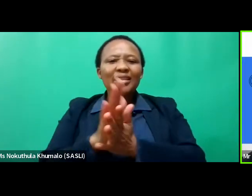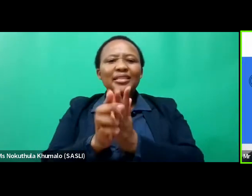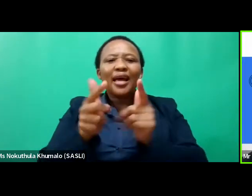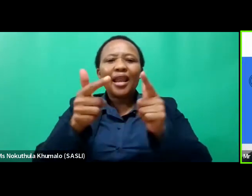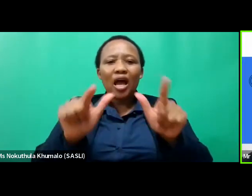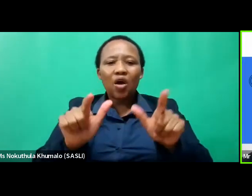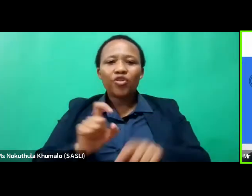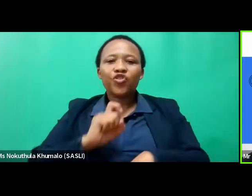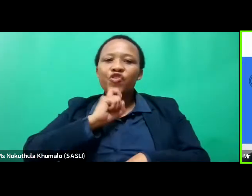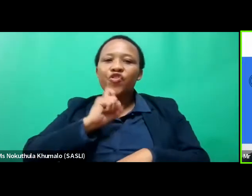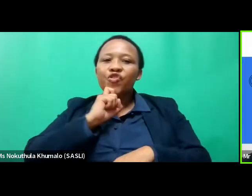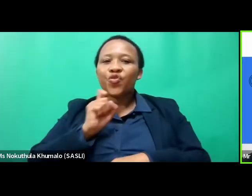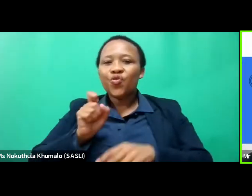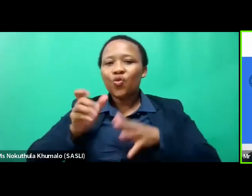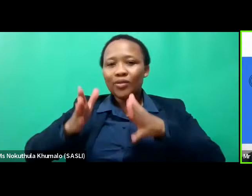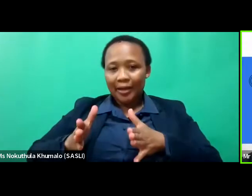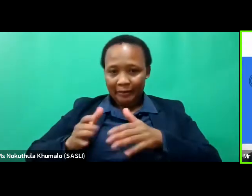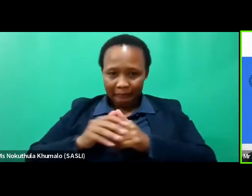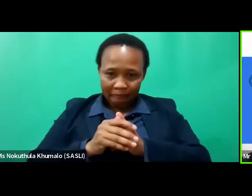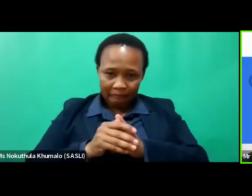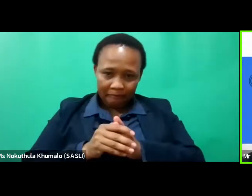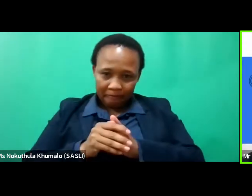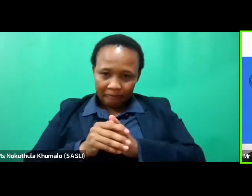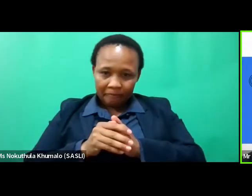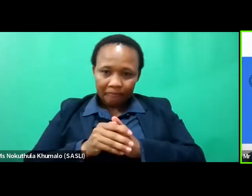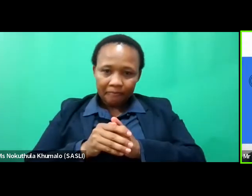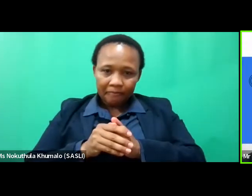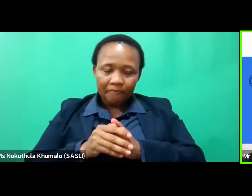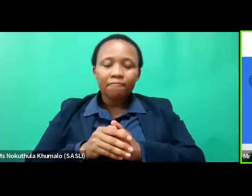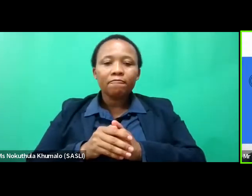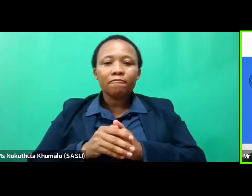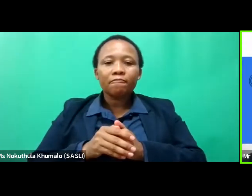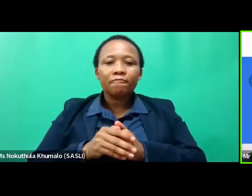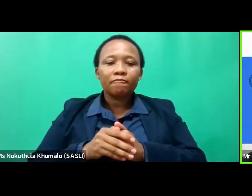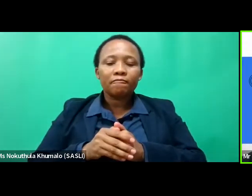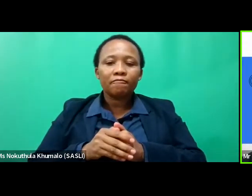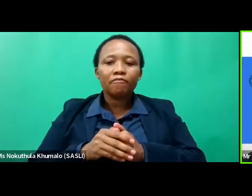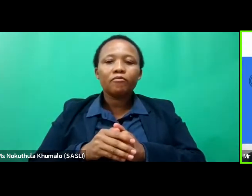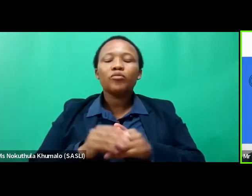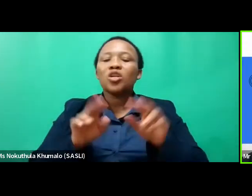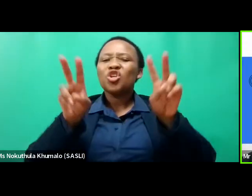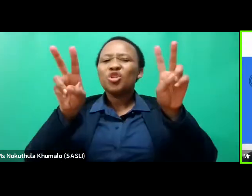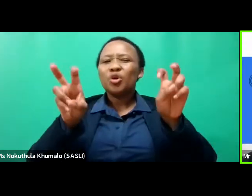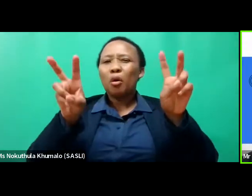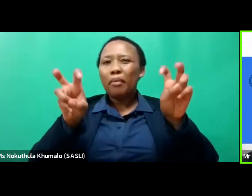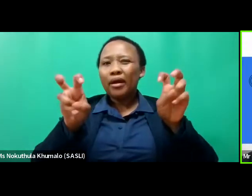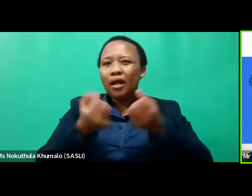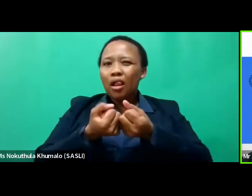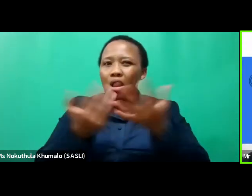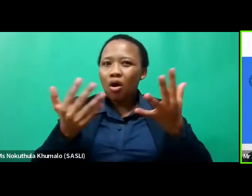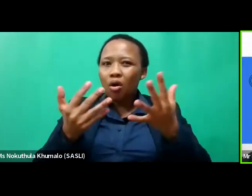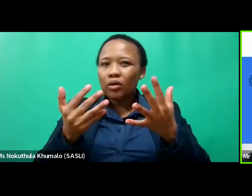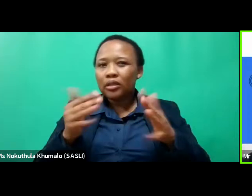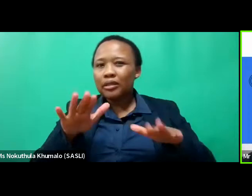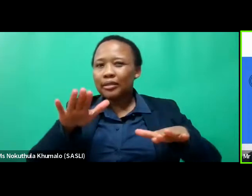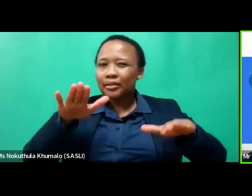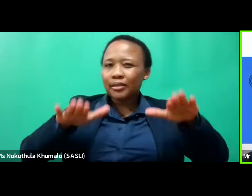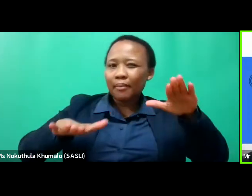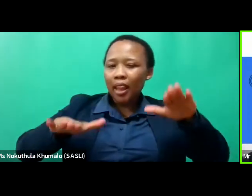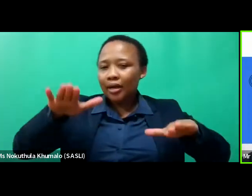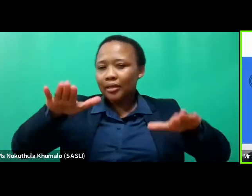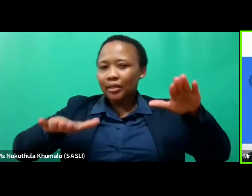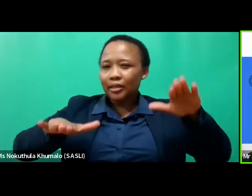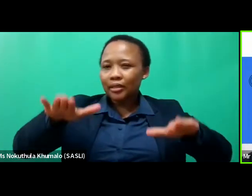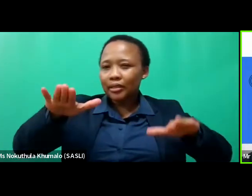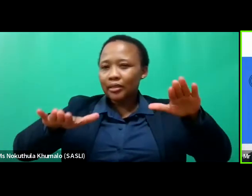I know this topic has a lot of similarities with what some of our presenters are